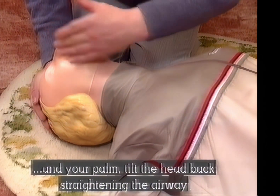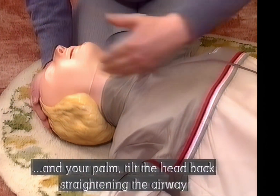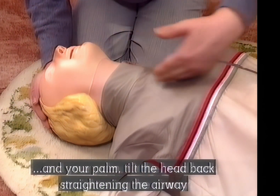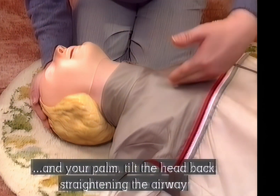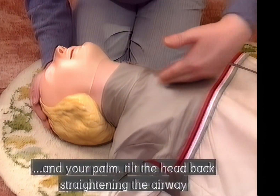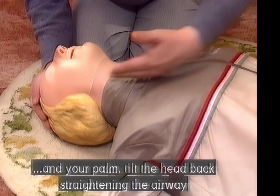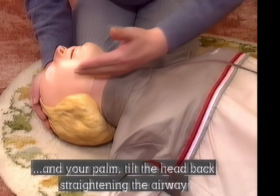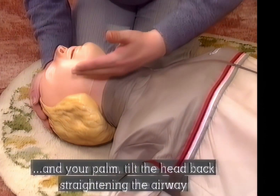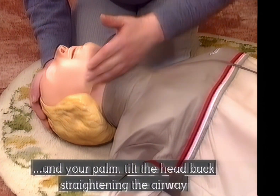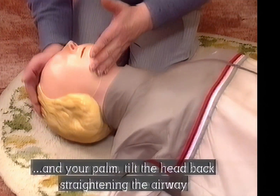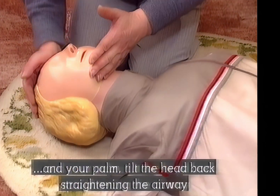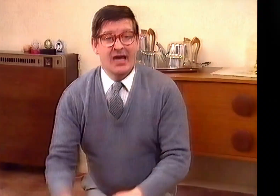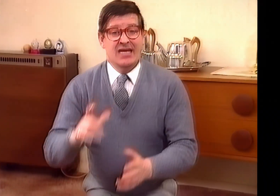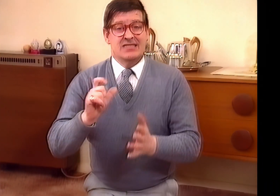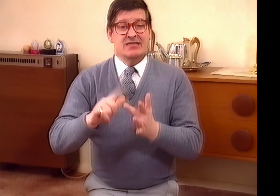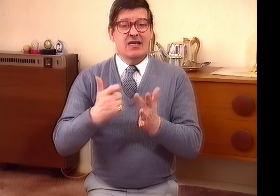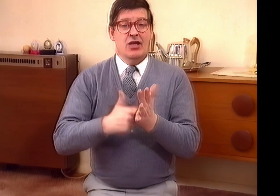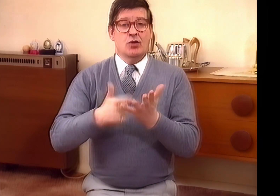this, straightening the airway.